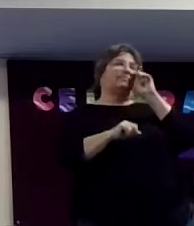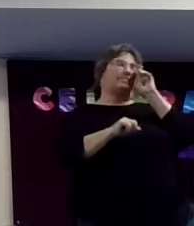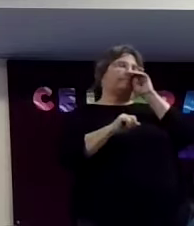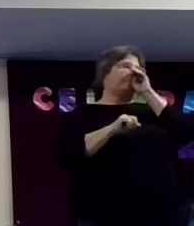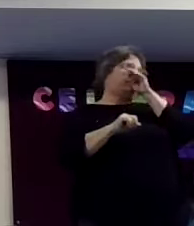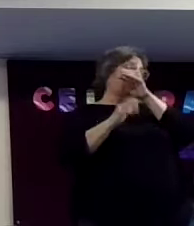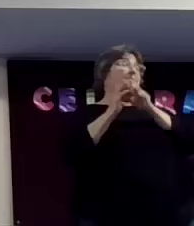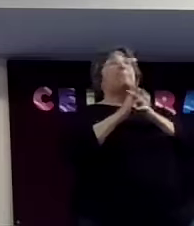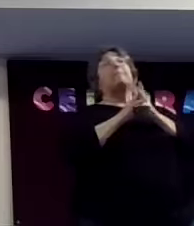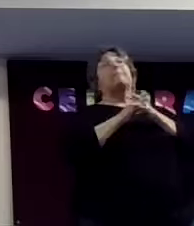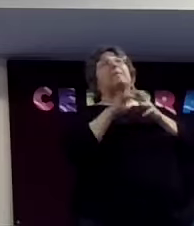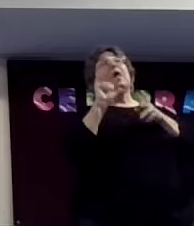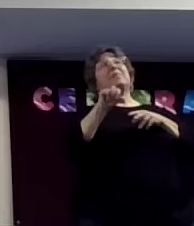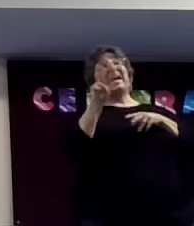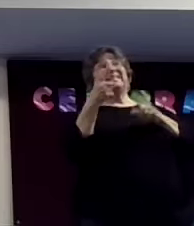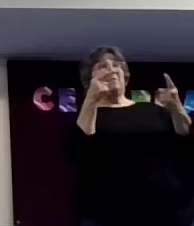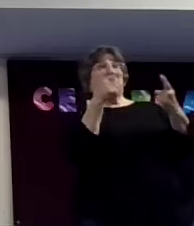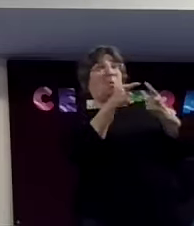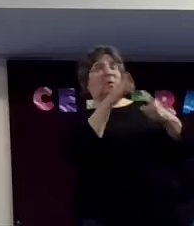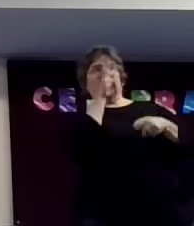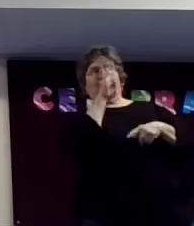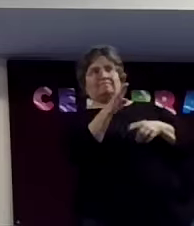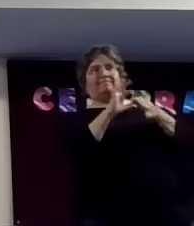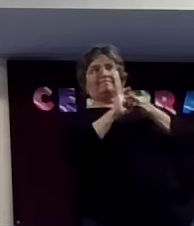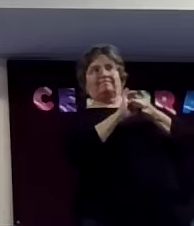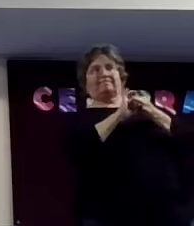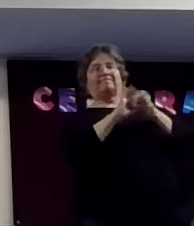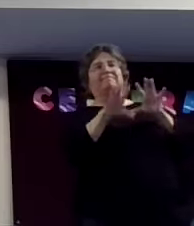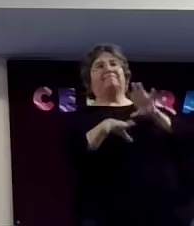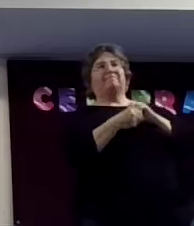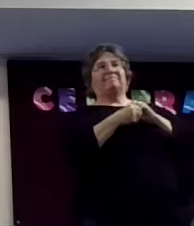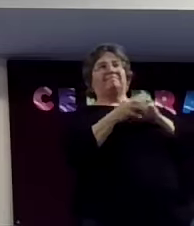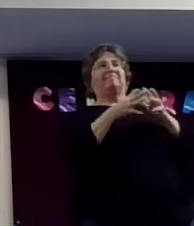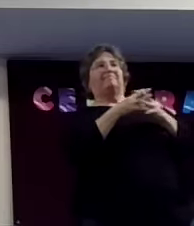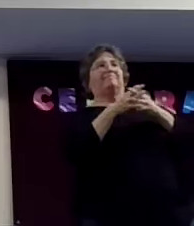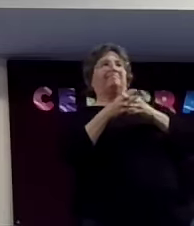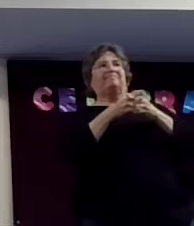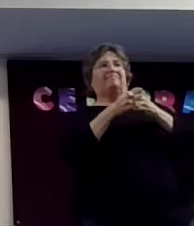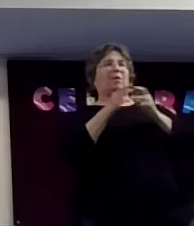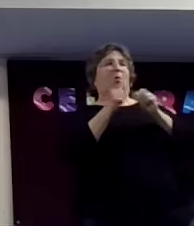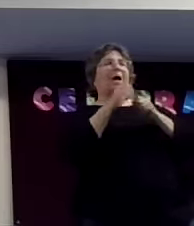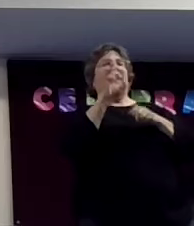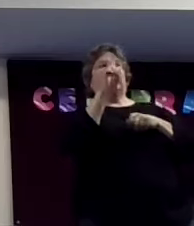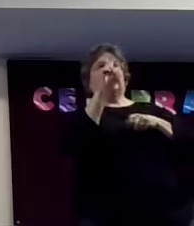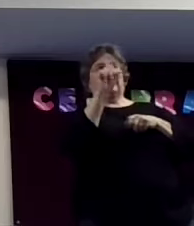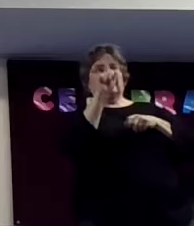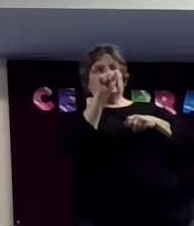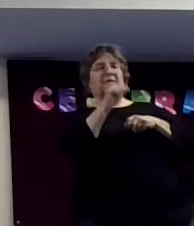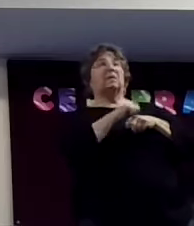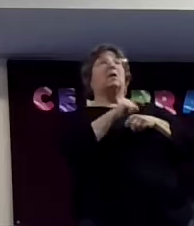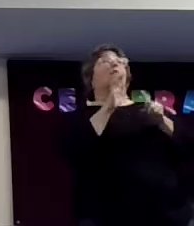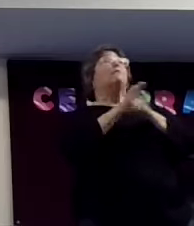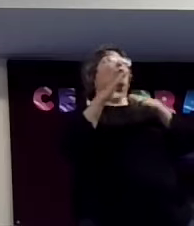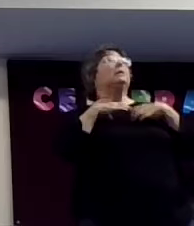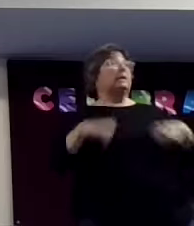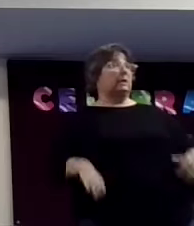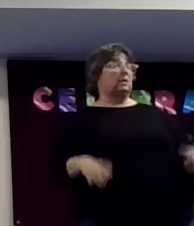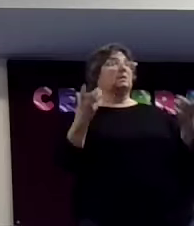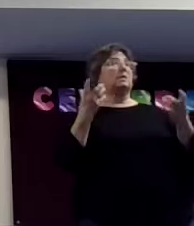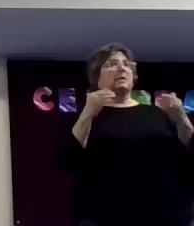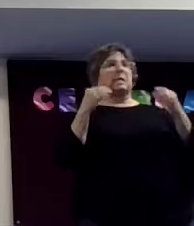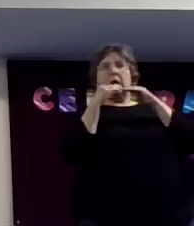This second point is directly related to including Americans with disabilities as full